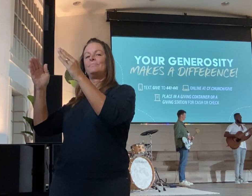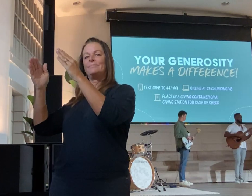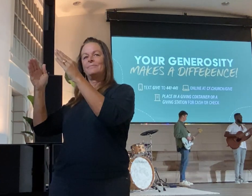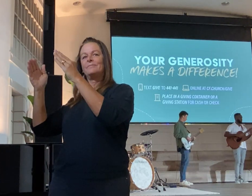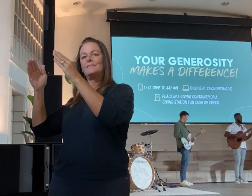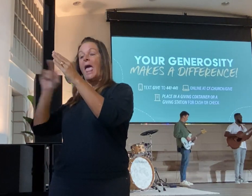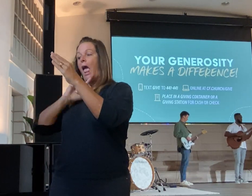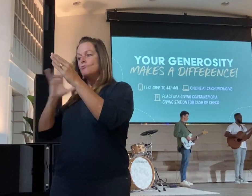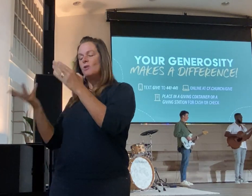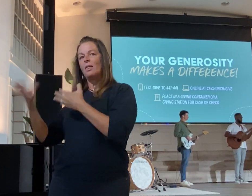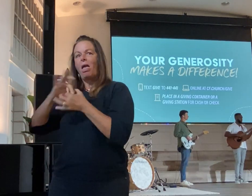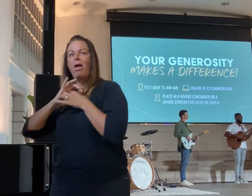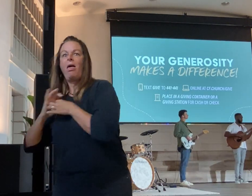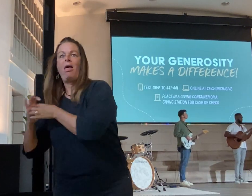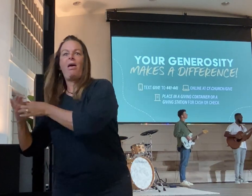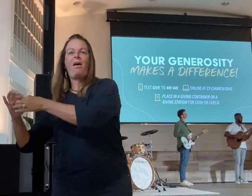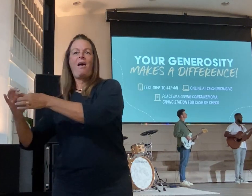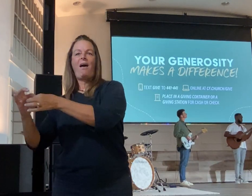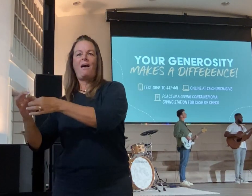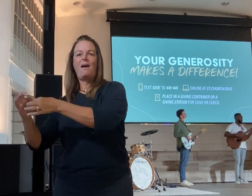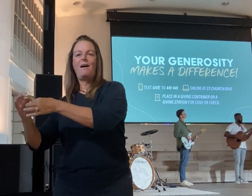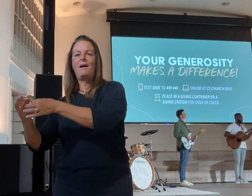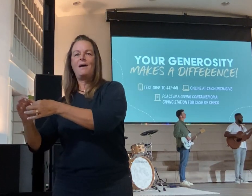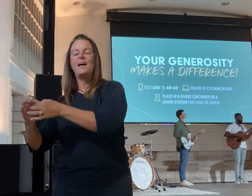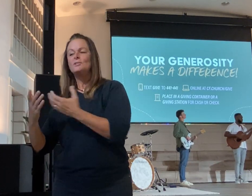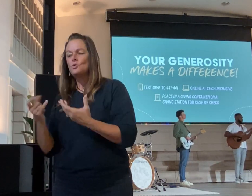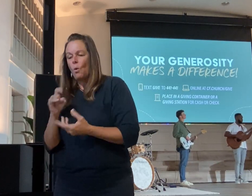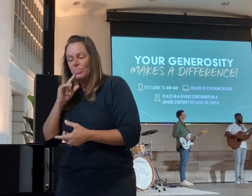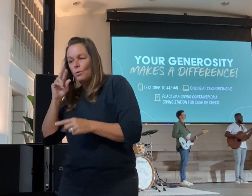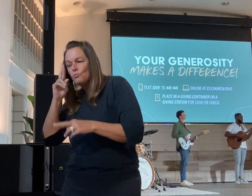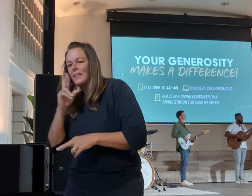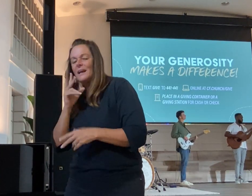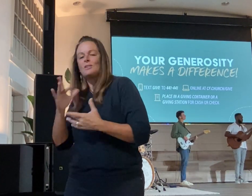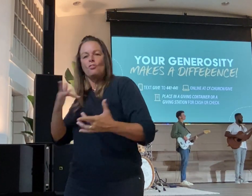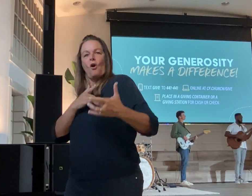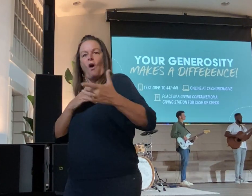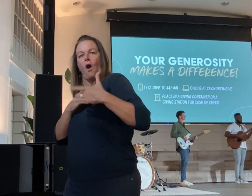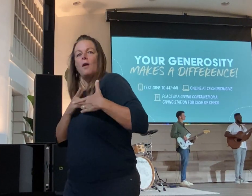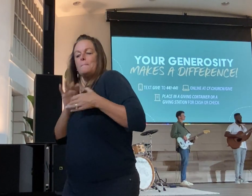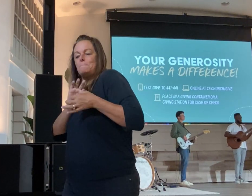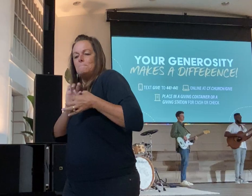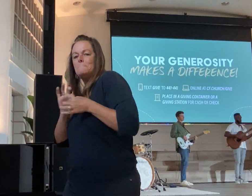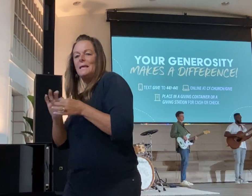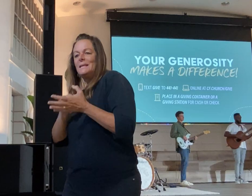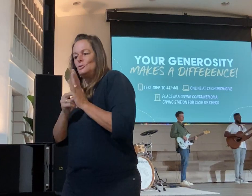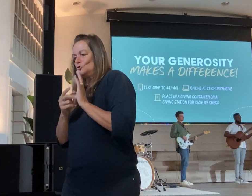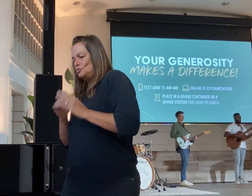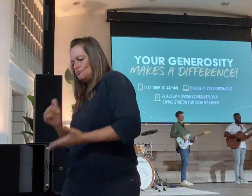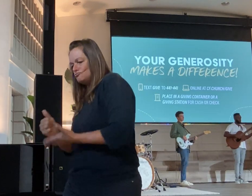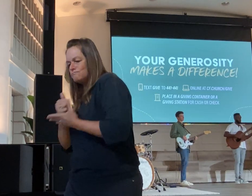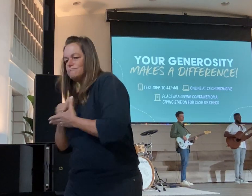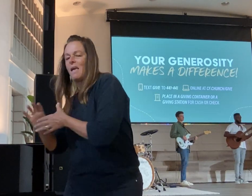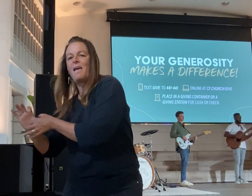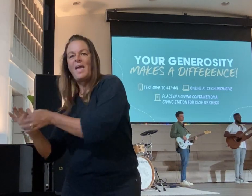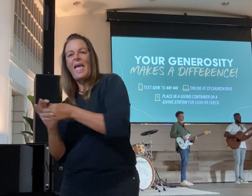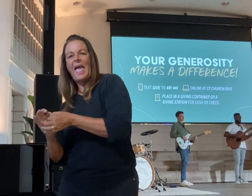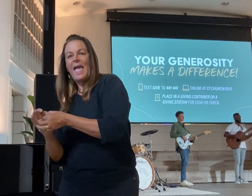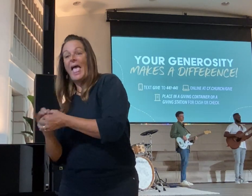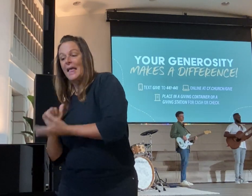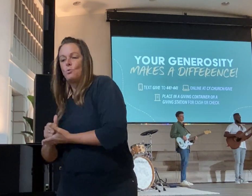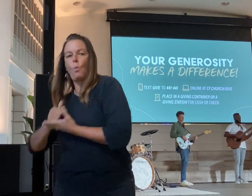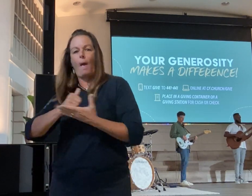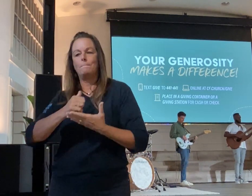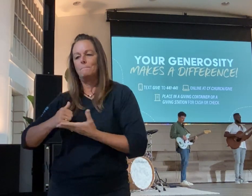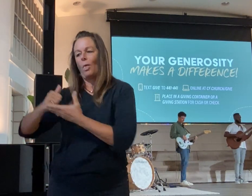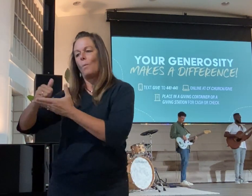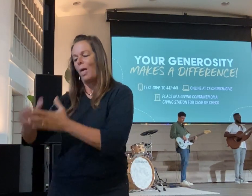that they had. They actually gave out of their lack. But they understood the heart and the spirit of giving. That it is a